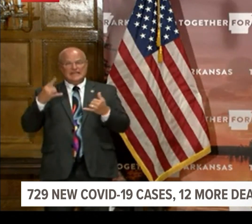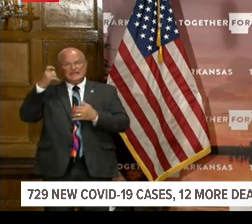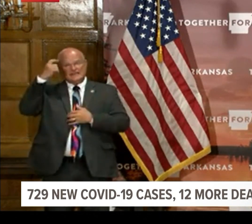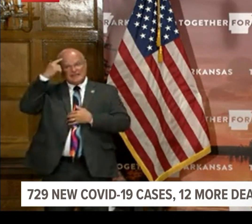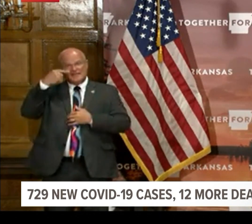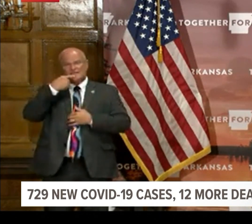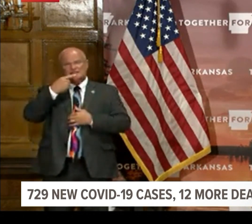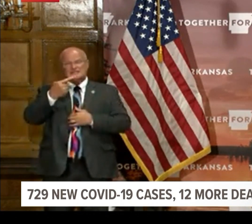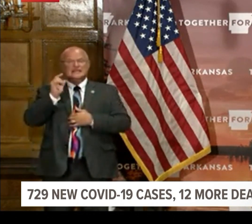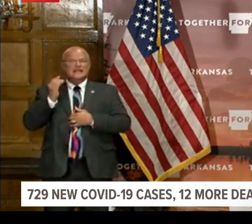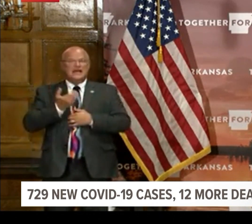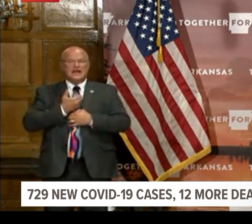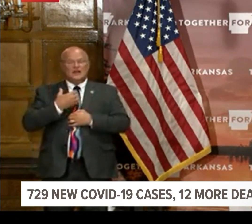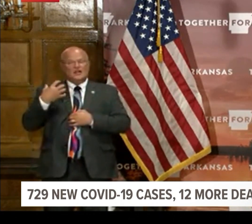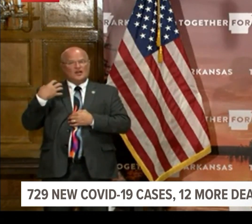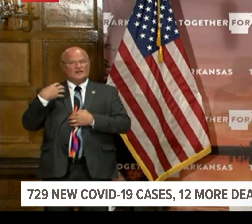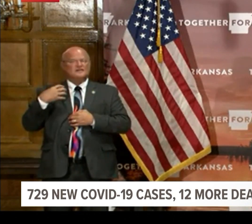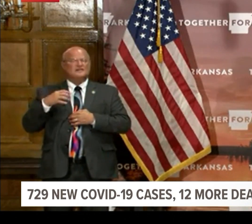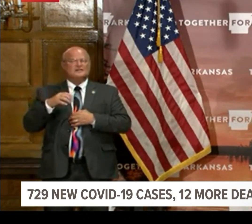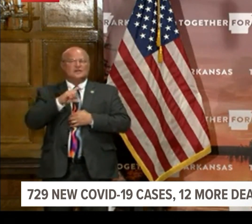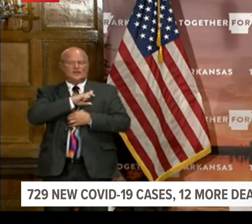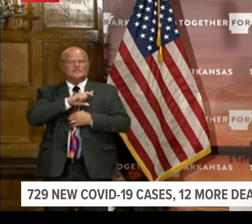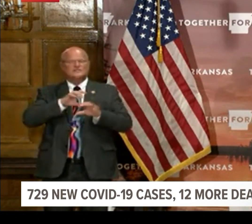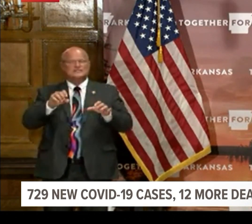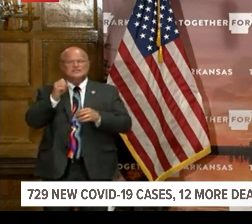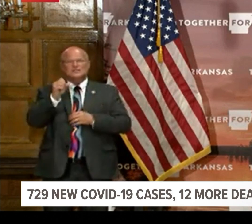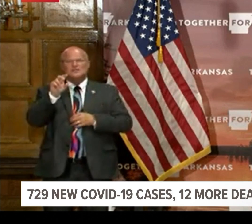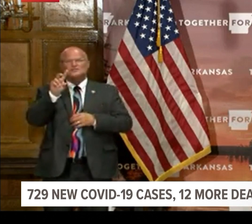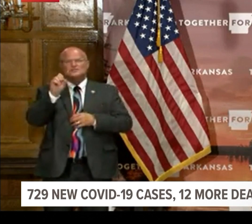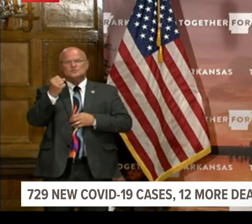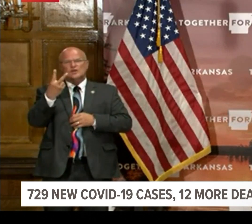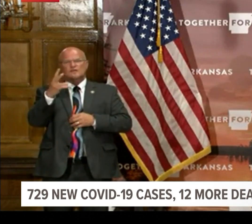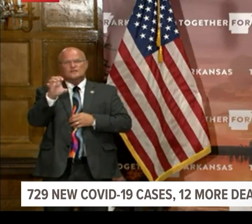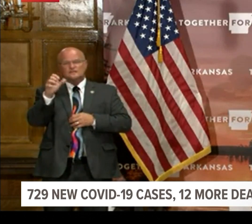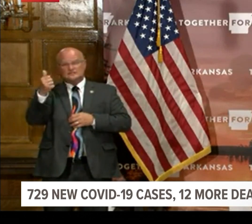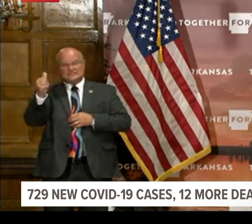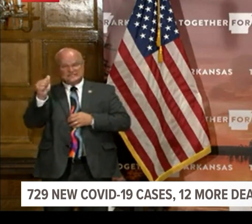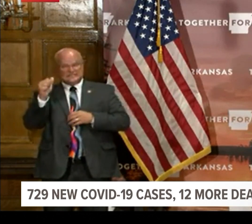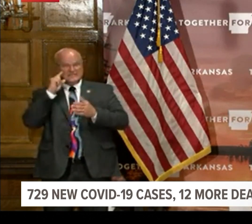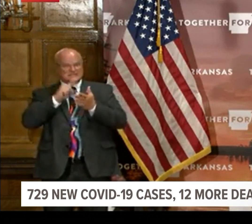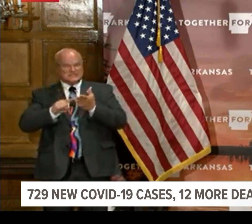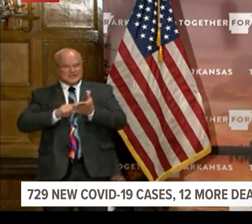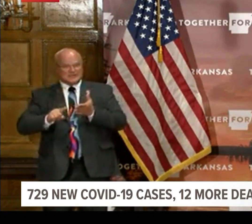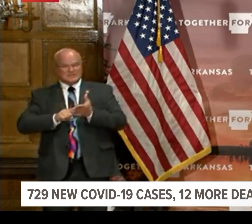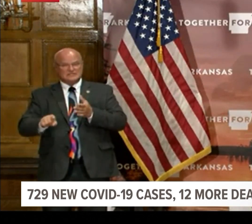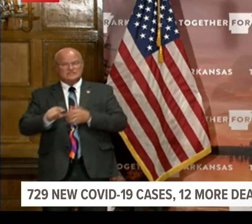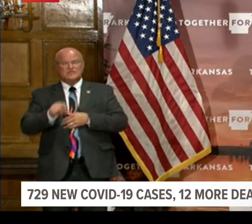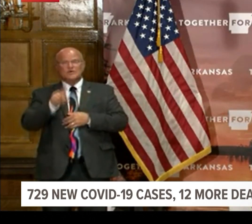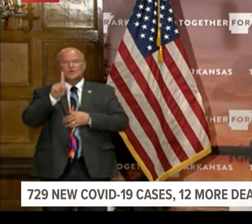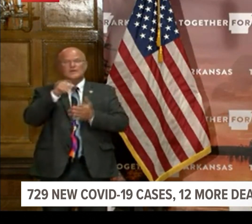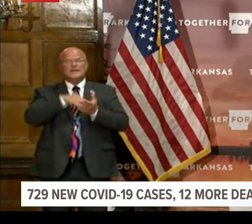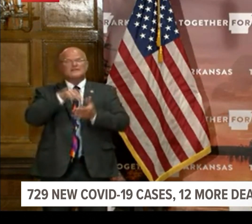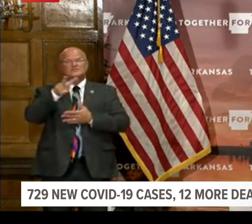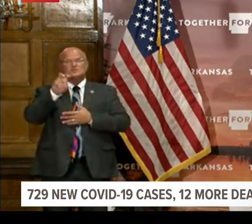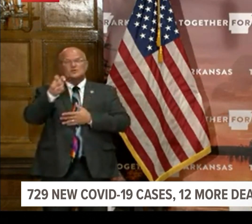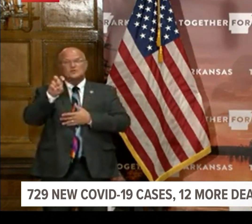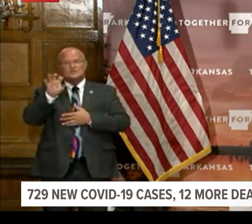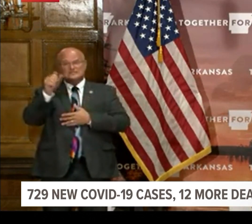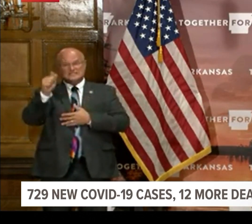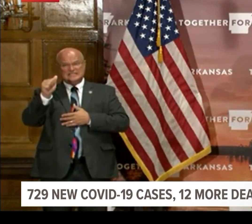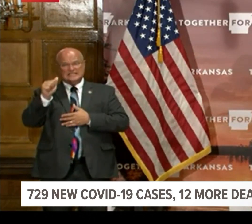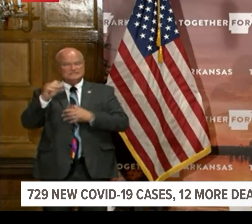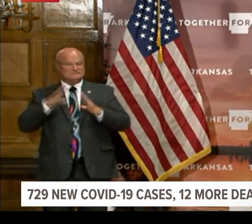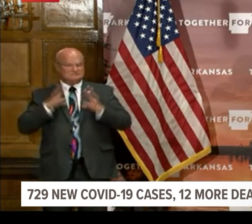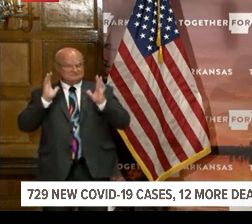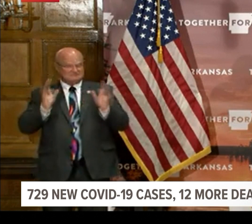gave you, our officers have performed 1,210 inspections across the state. Of those 1,210, 90% were found to